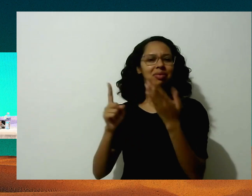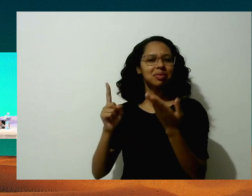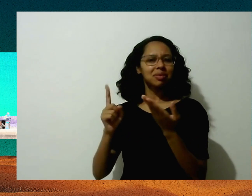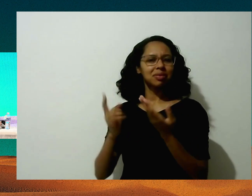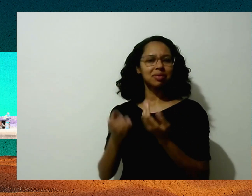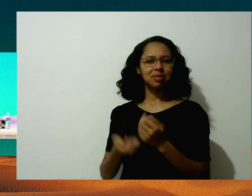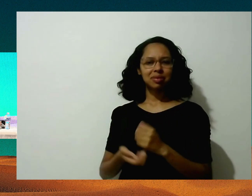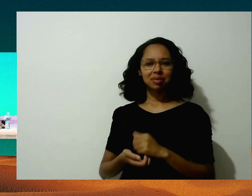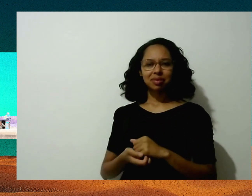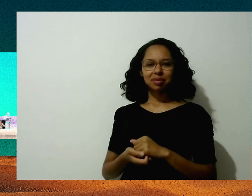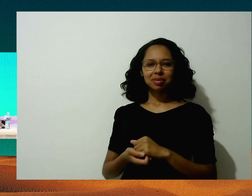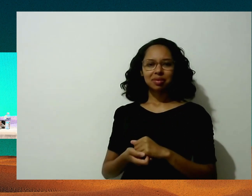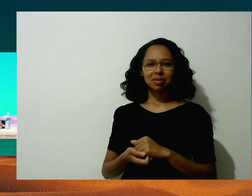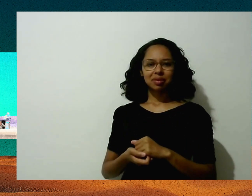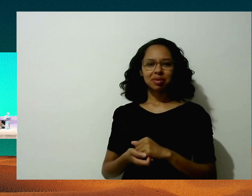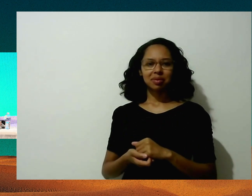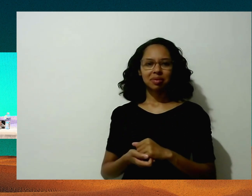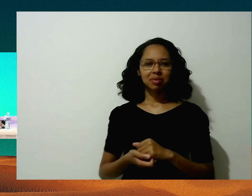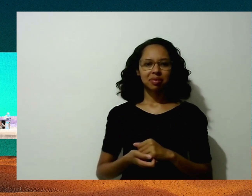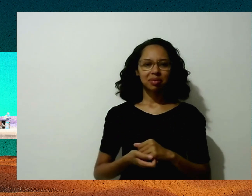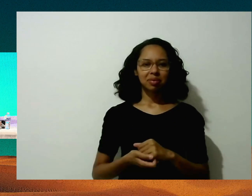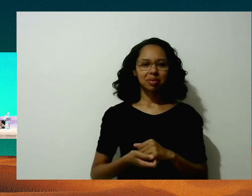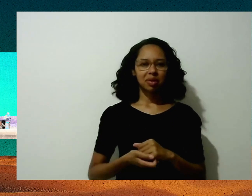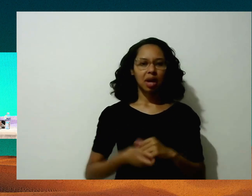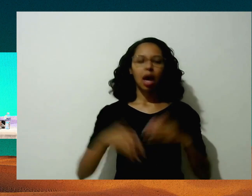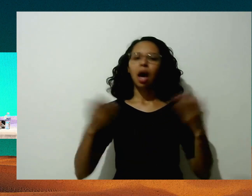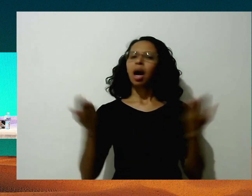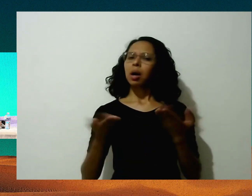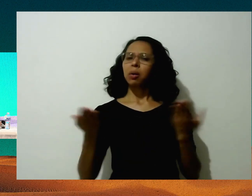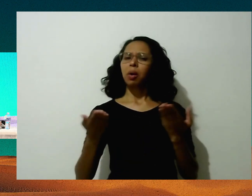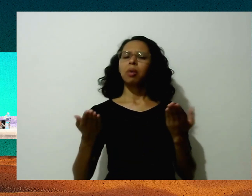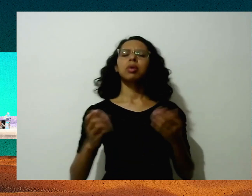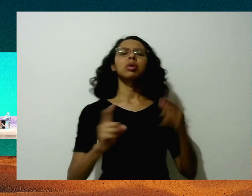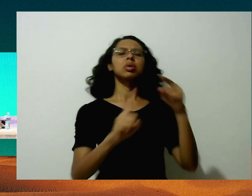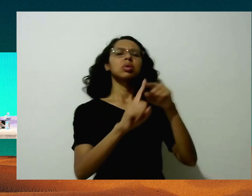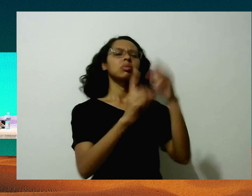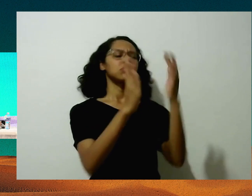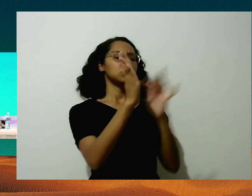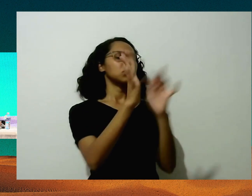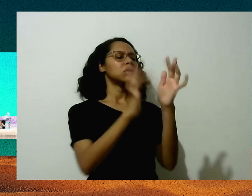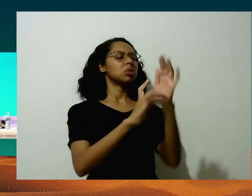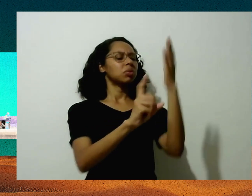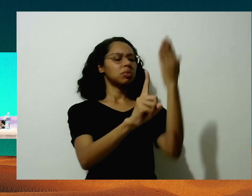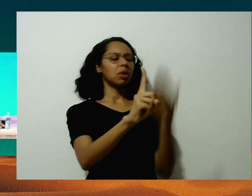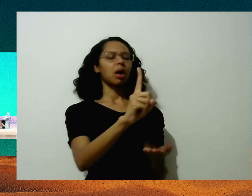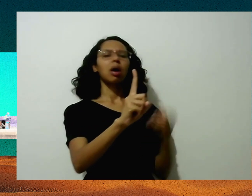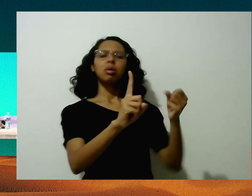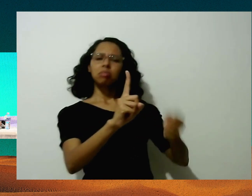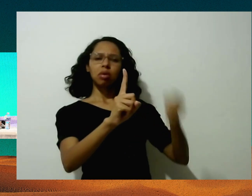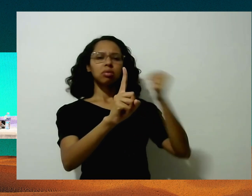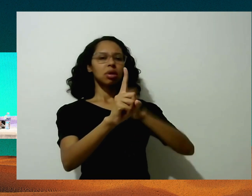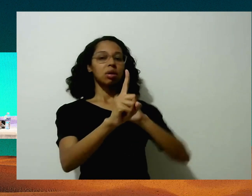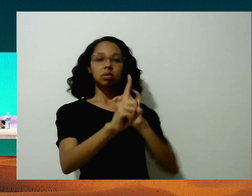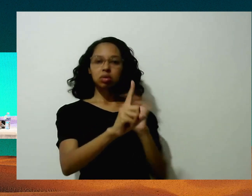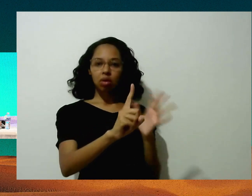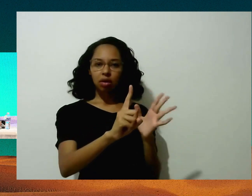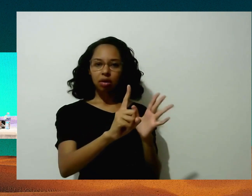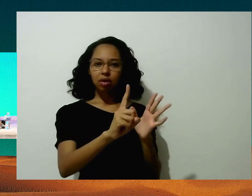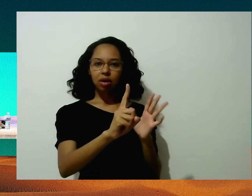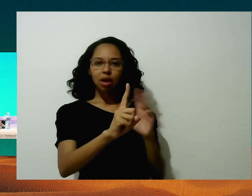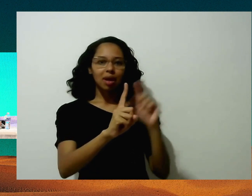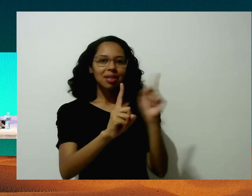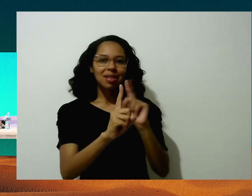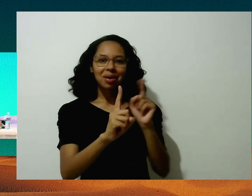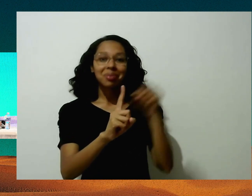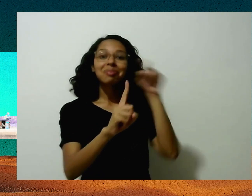Só para dizer que agora Jesus tem toda a autoridade? Just to say that now Jesus has all authority? Não, para realizar a vontade do Pai. No,